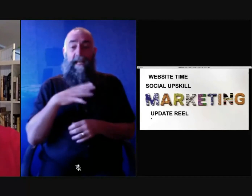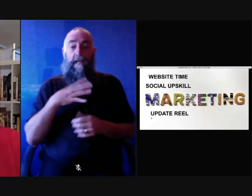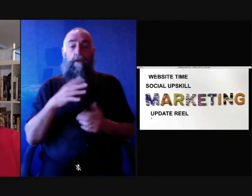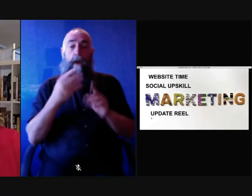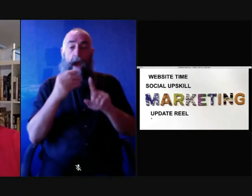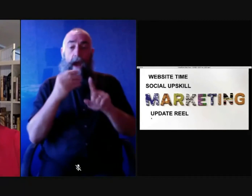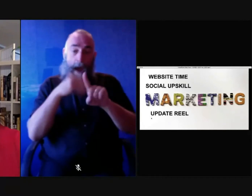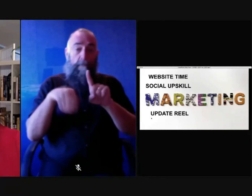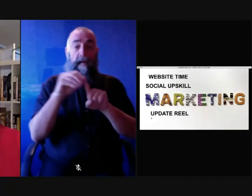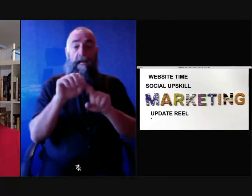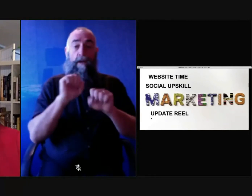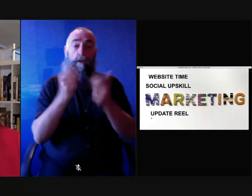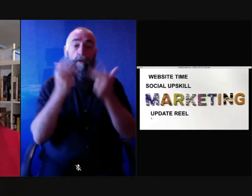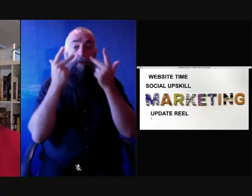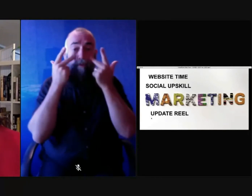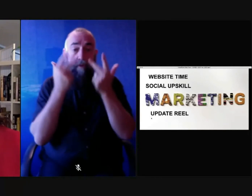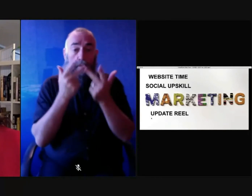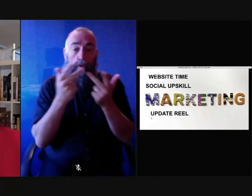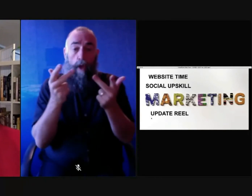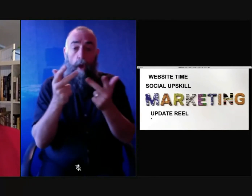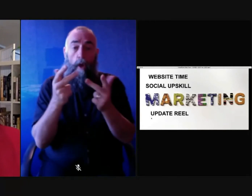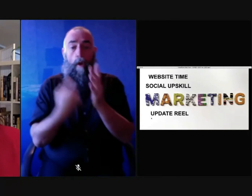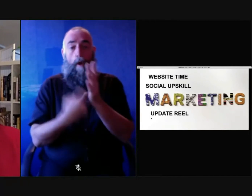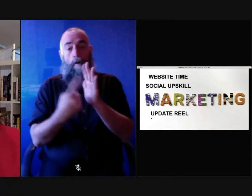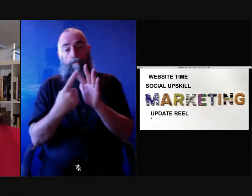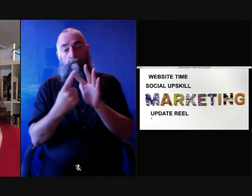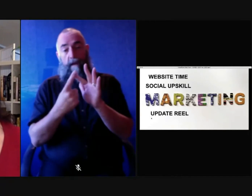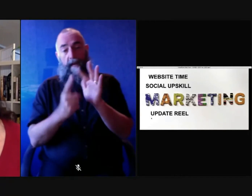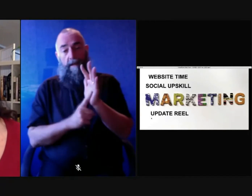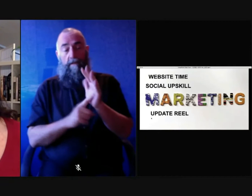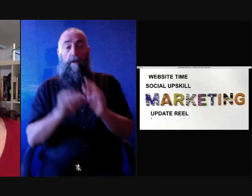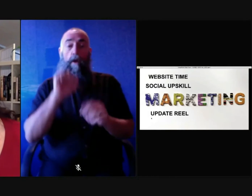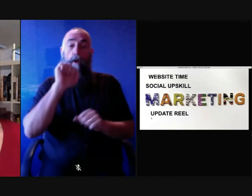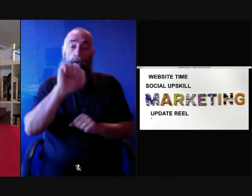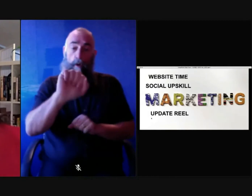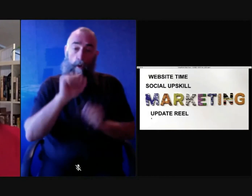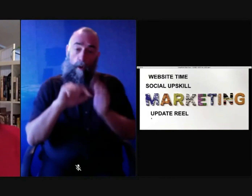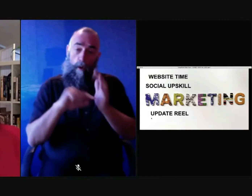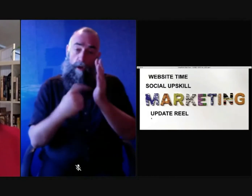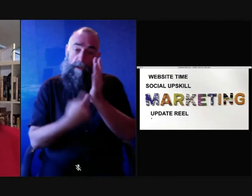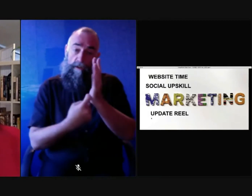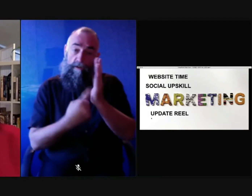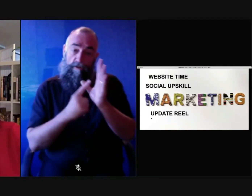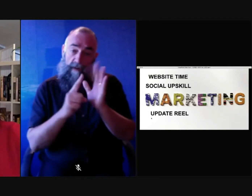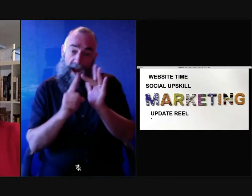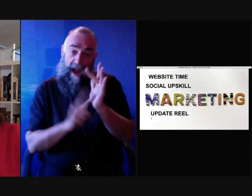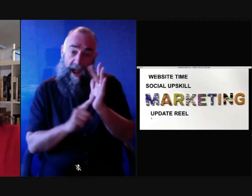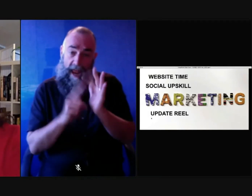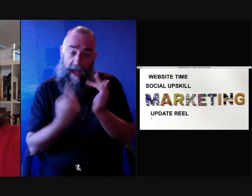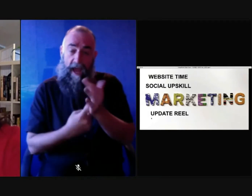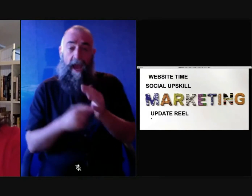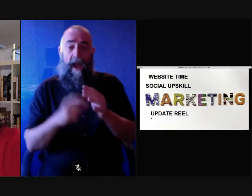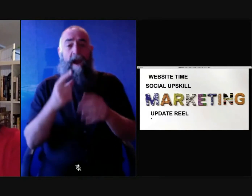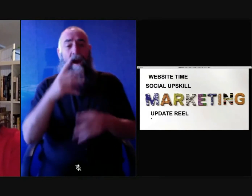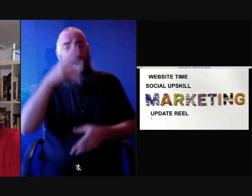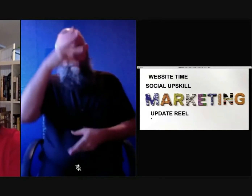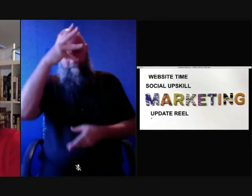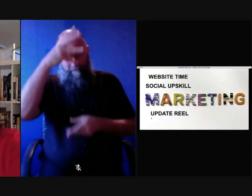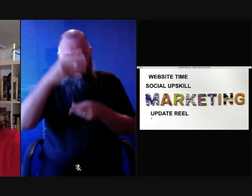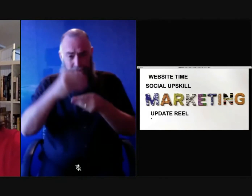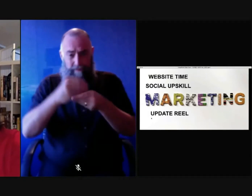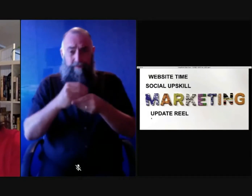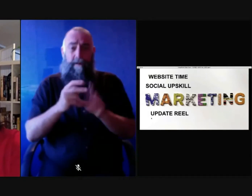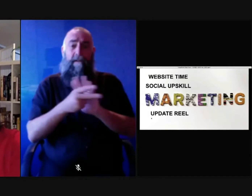to update your trailers. It's time to make sure that all the video content that exists out there in the world is